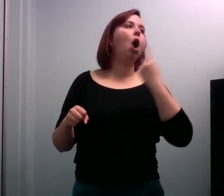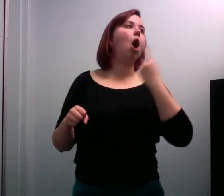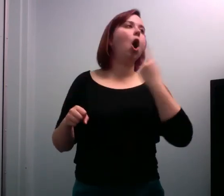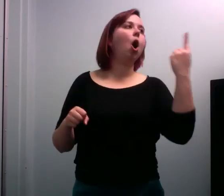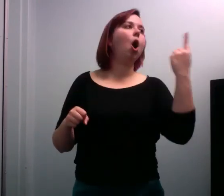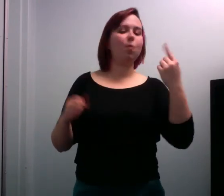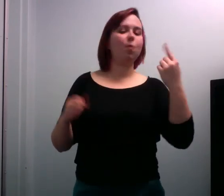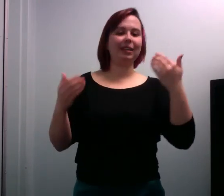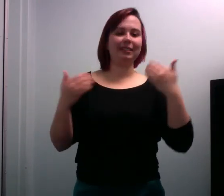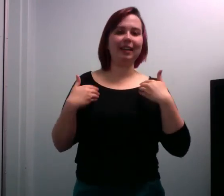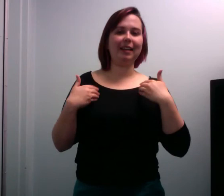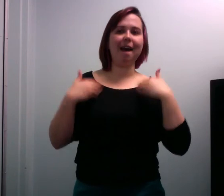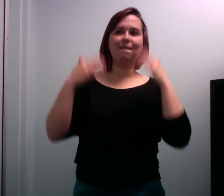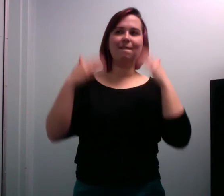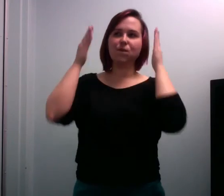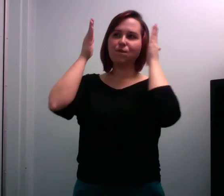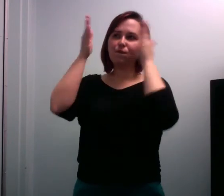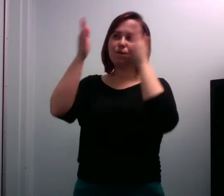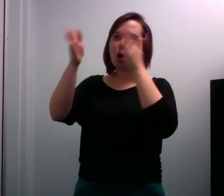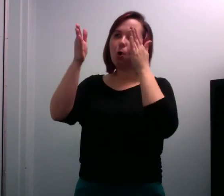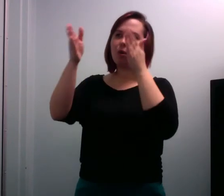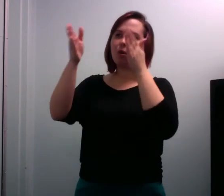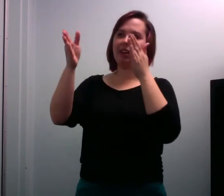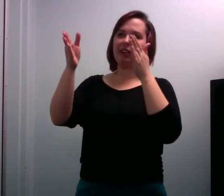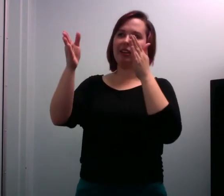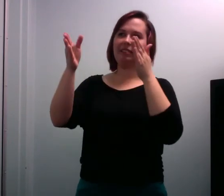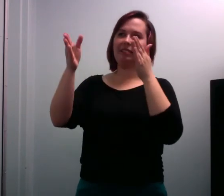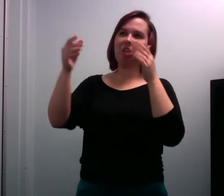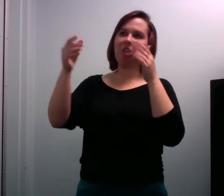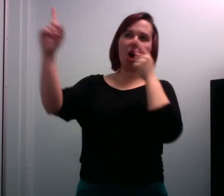I'd like to leave you with a poem that says,